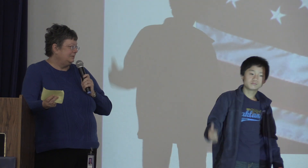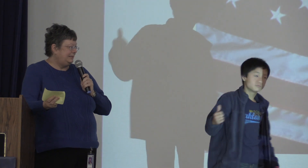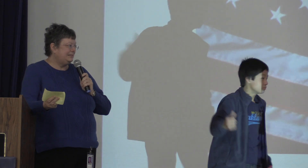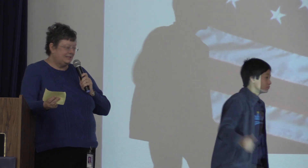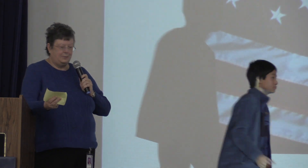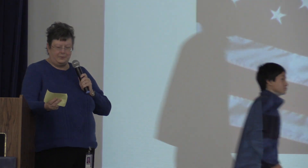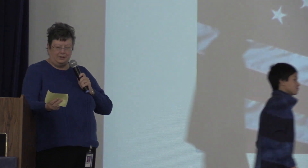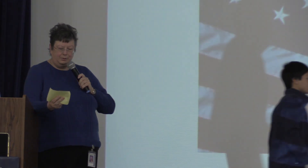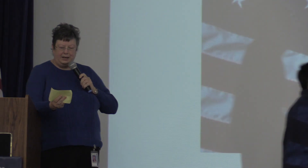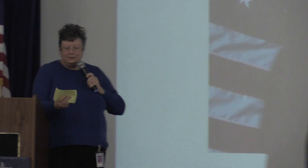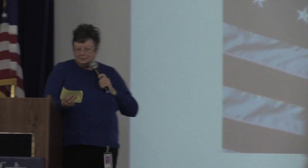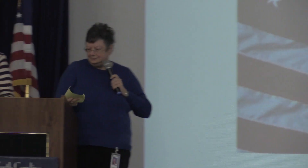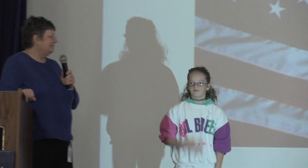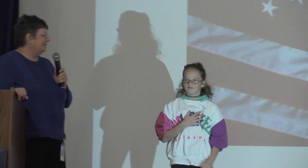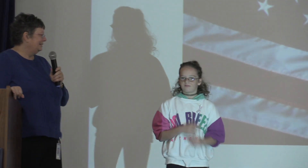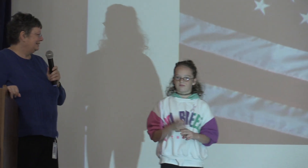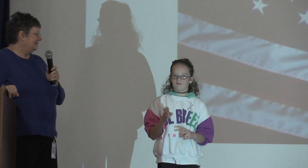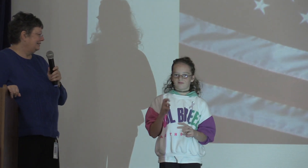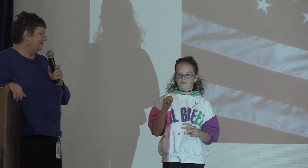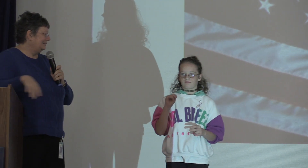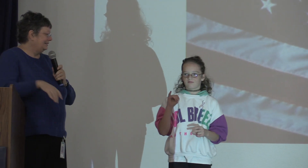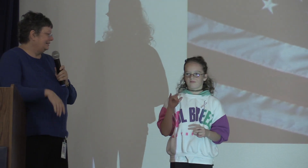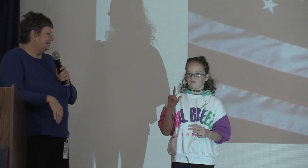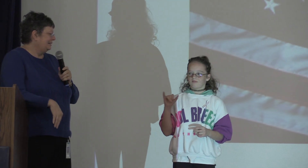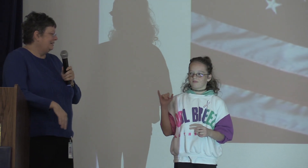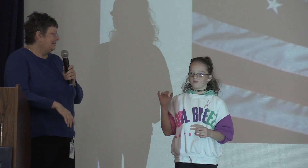Force. He did something, okay?